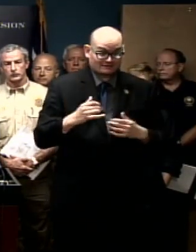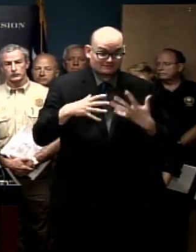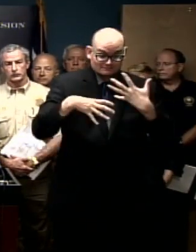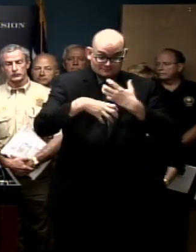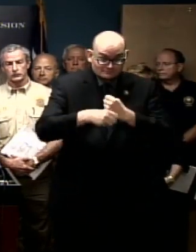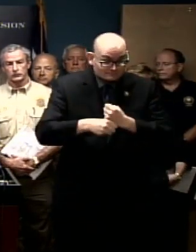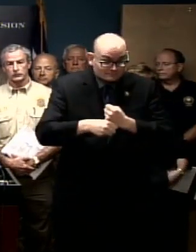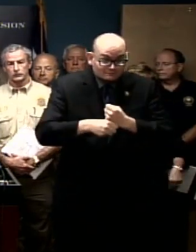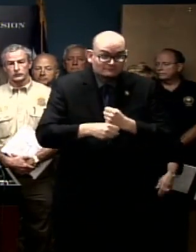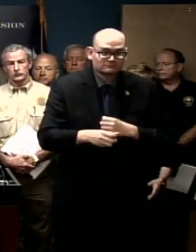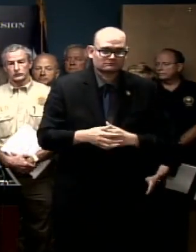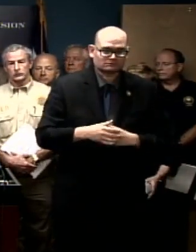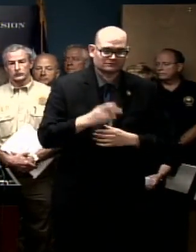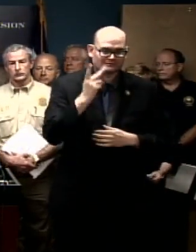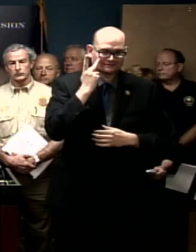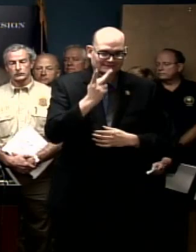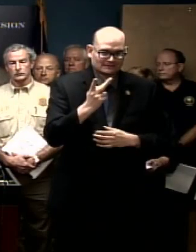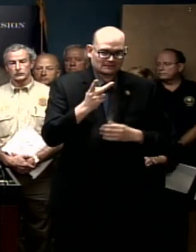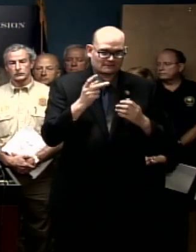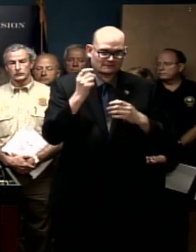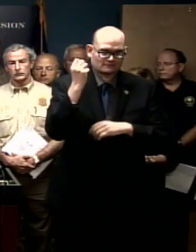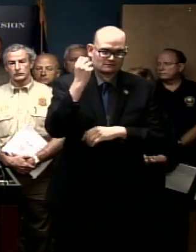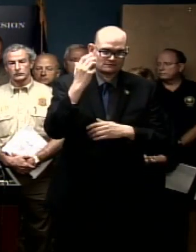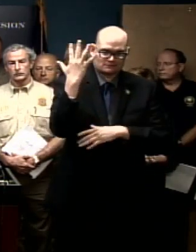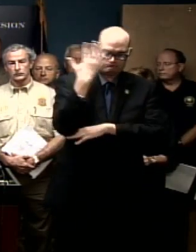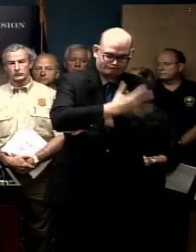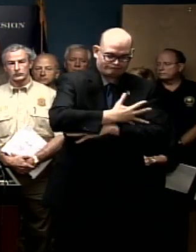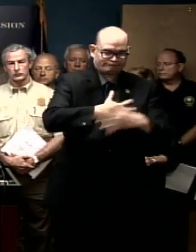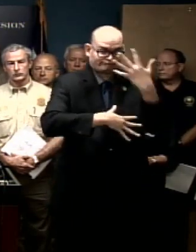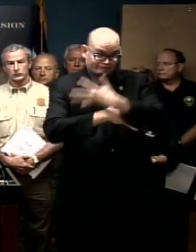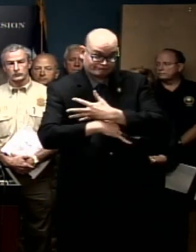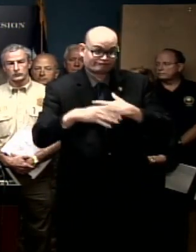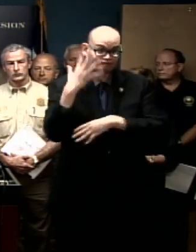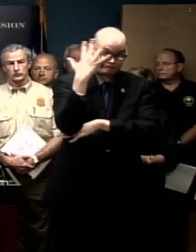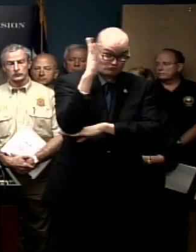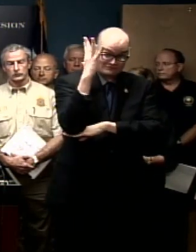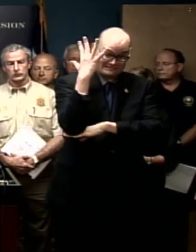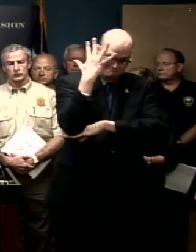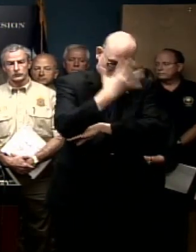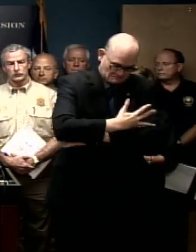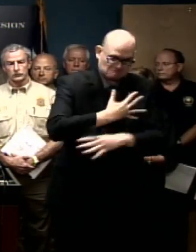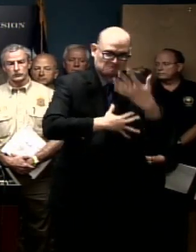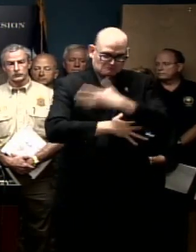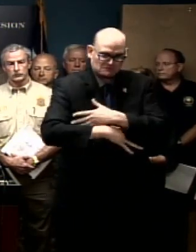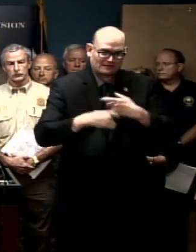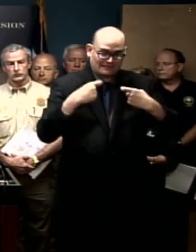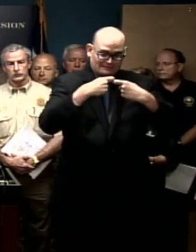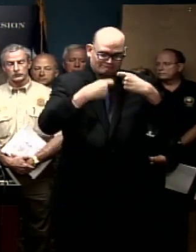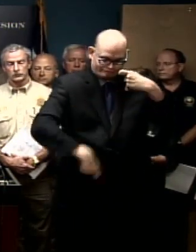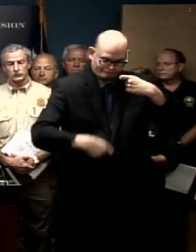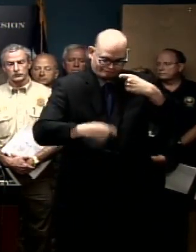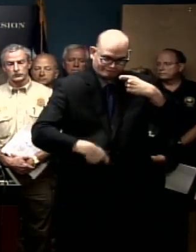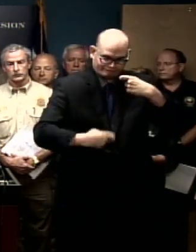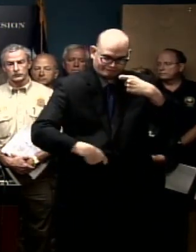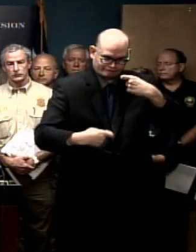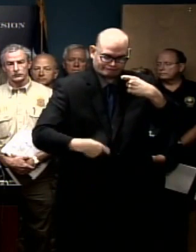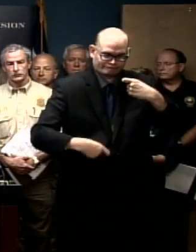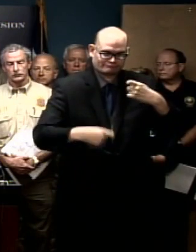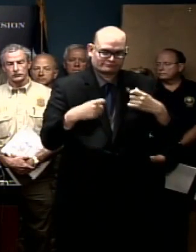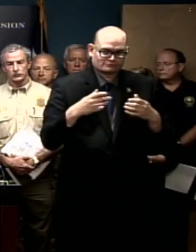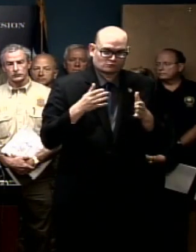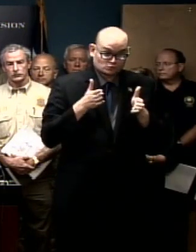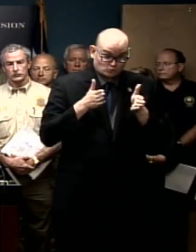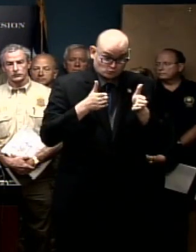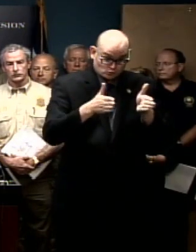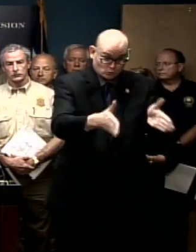we have seen is lots of trees down, lots of power lines down, a lot of roads that are